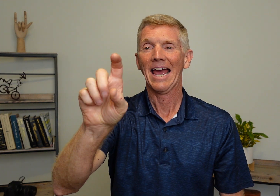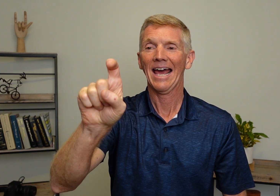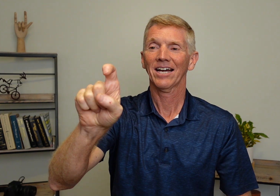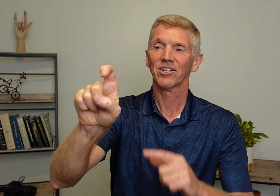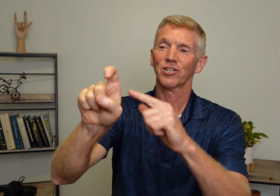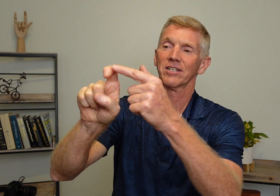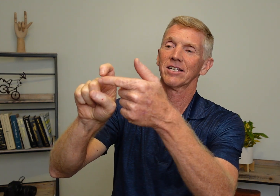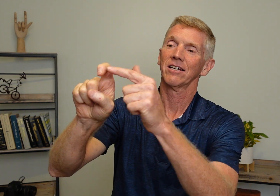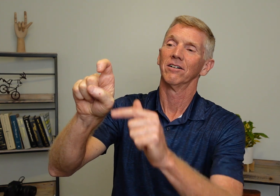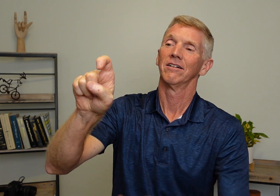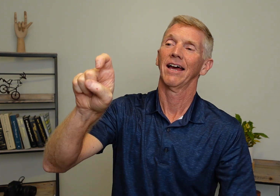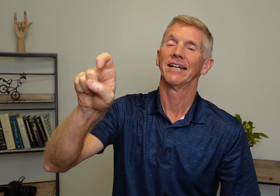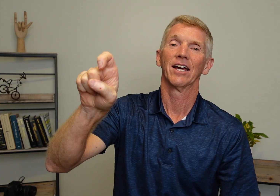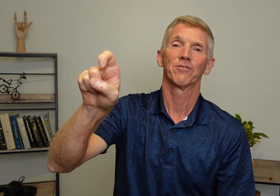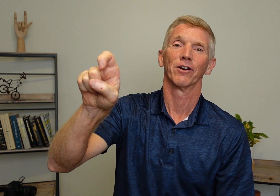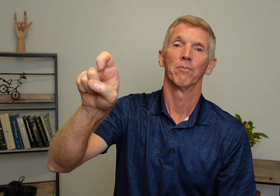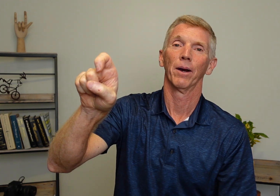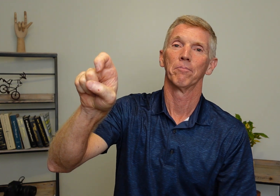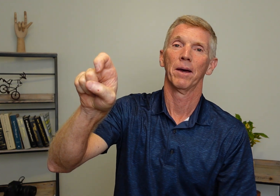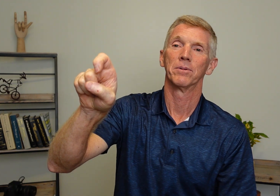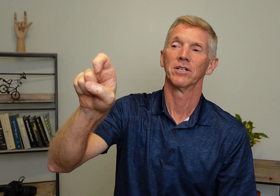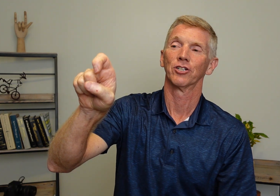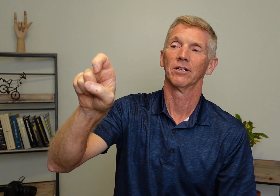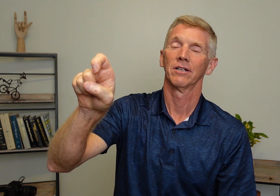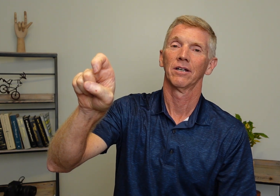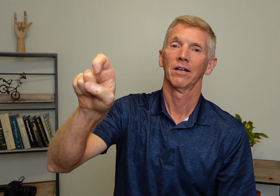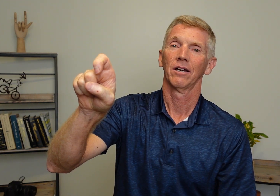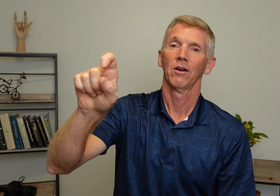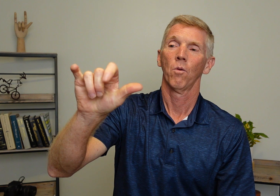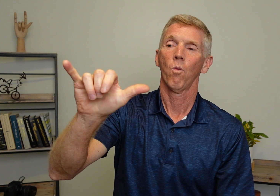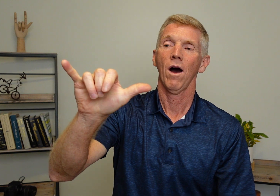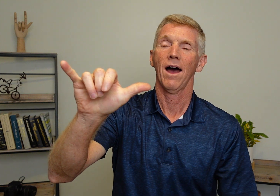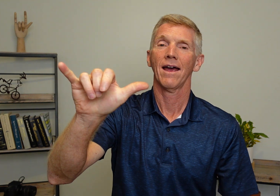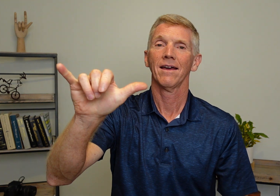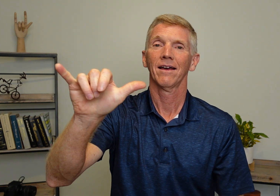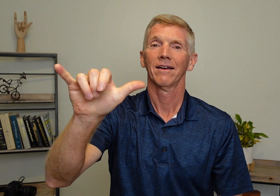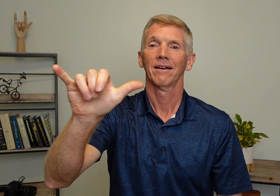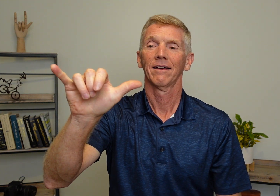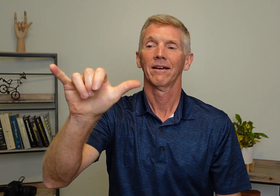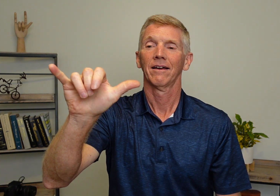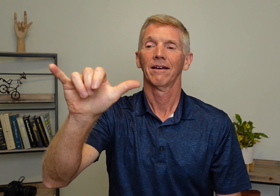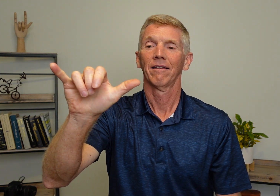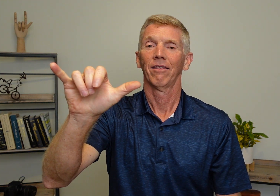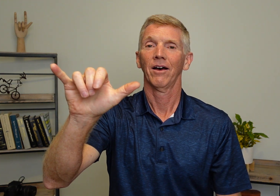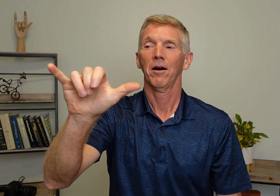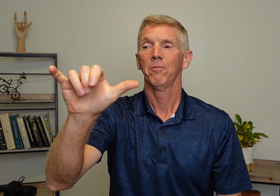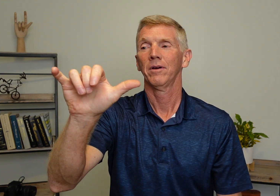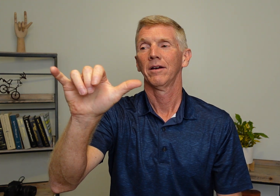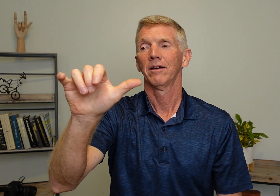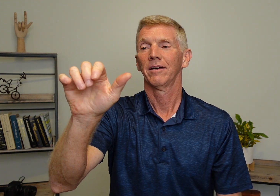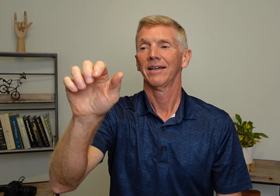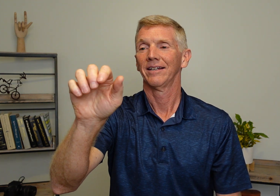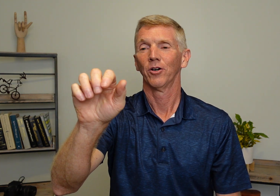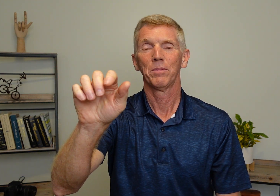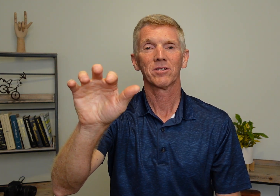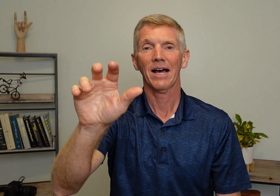X is just a single, that index finger in a bent position. Y, thumb, don't be